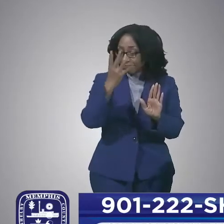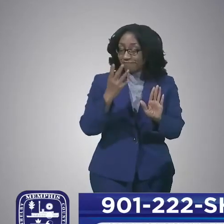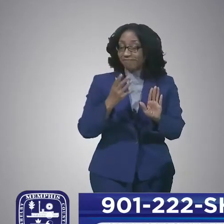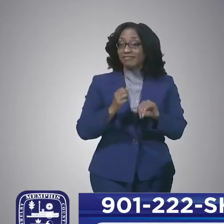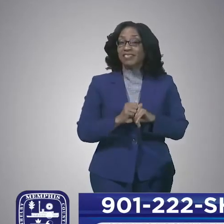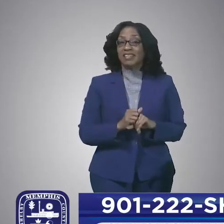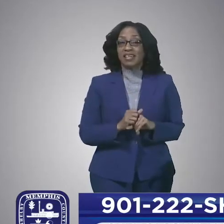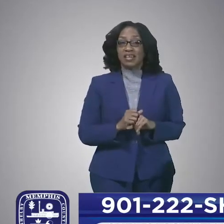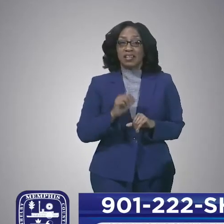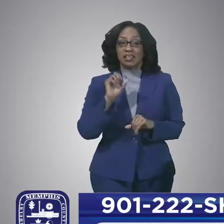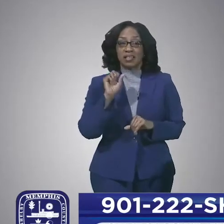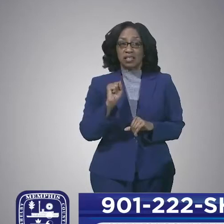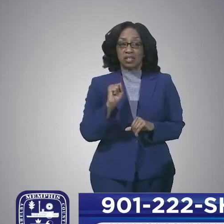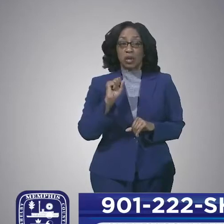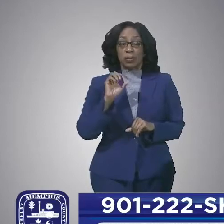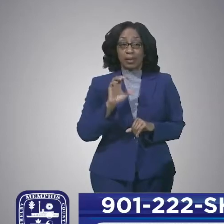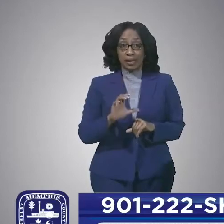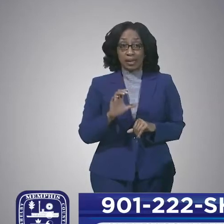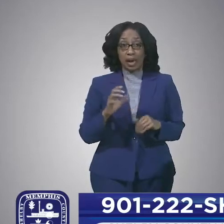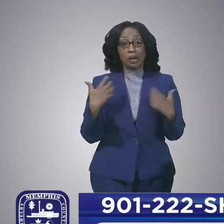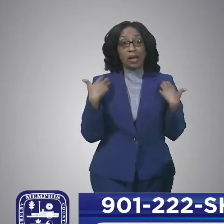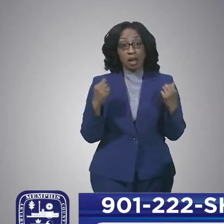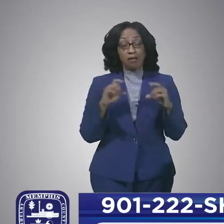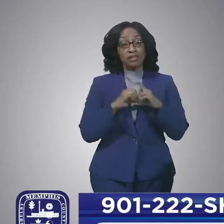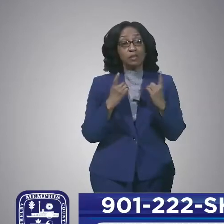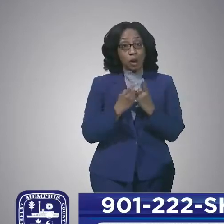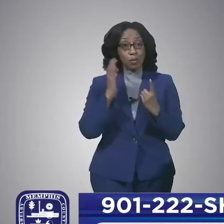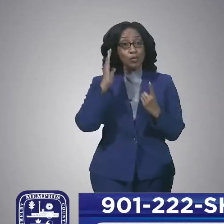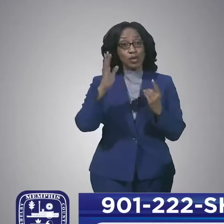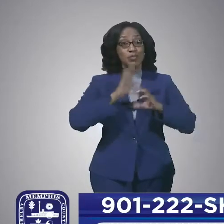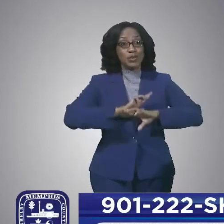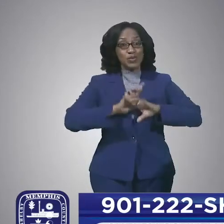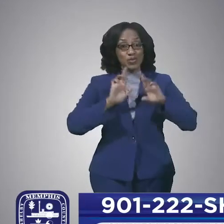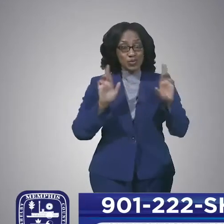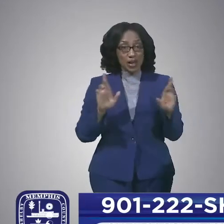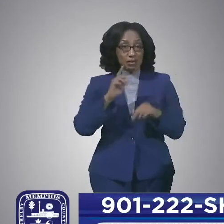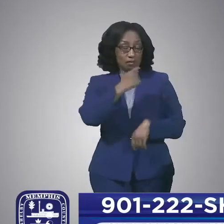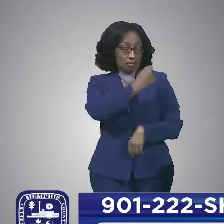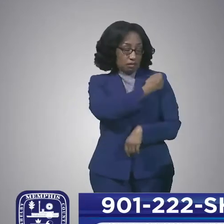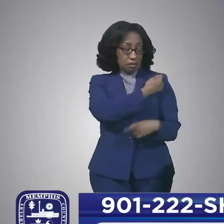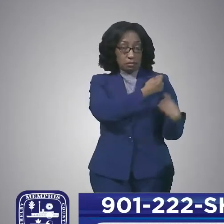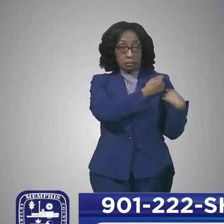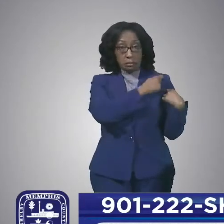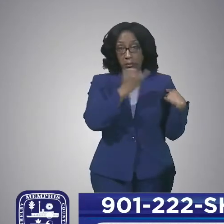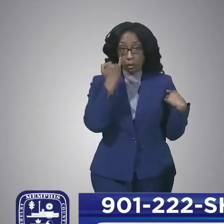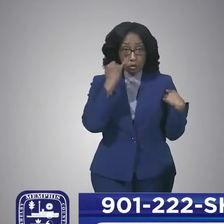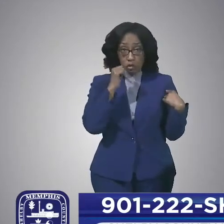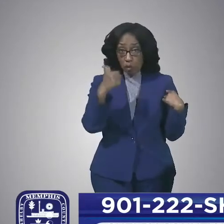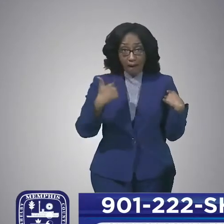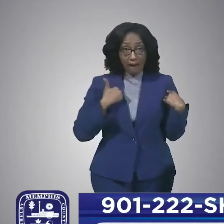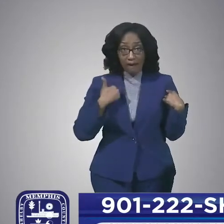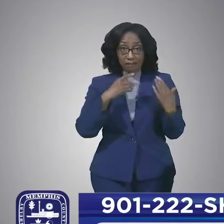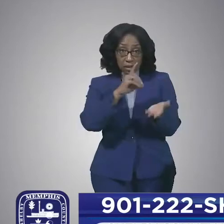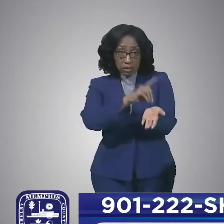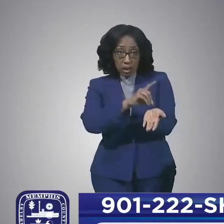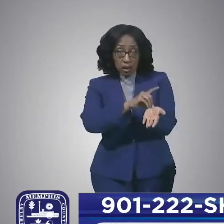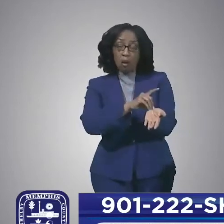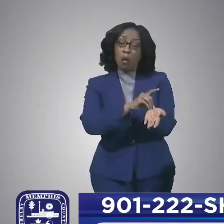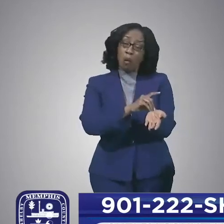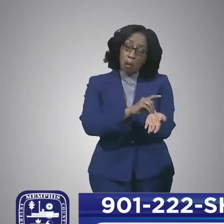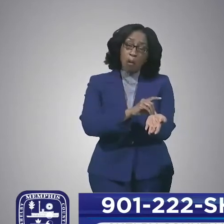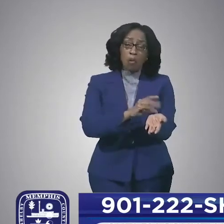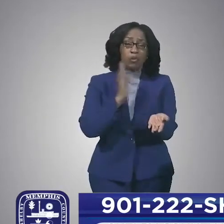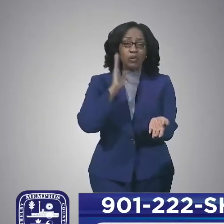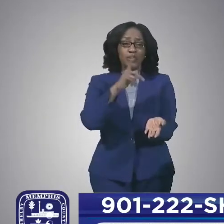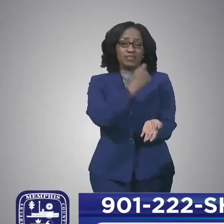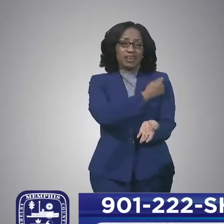Health Department will be prepared to vaccinate those children who do not have a regular pediatrician. We already do